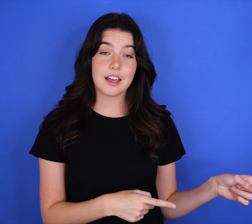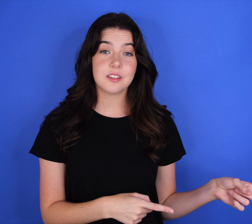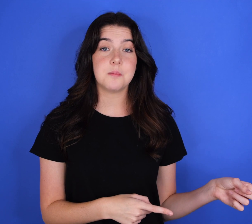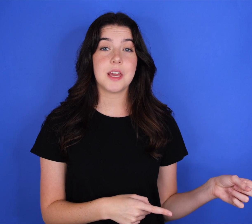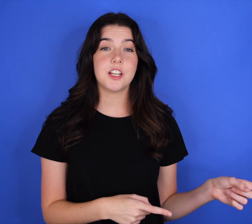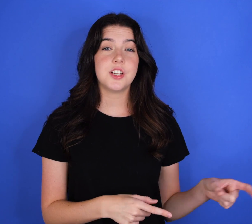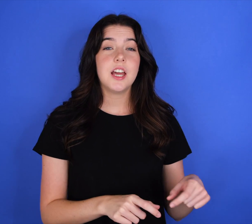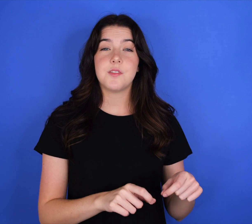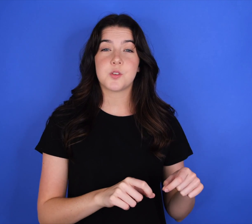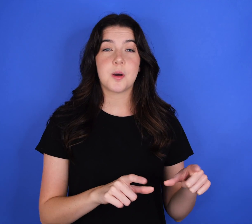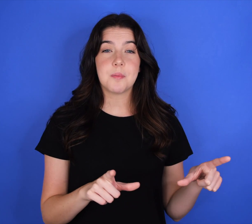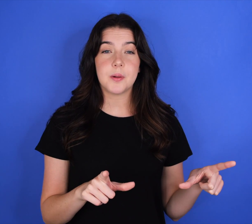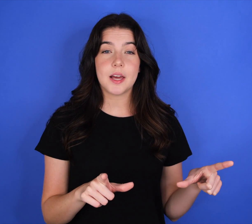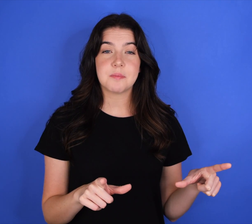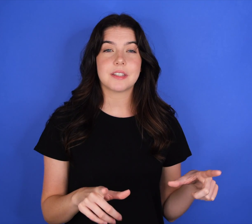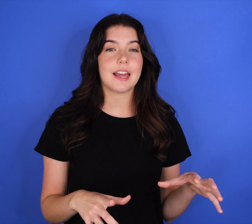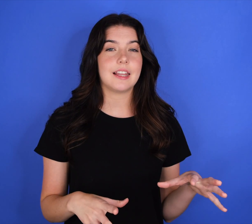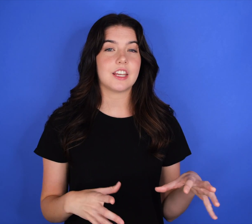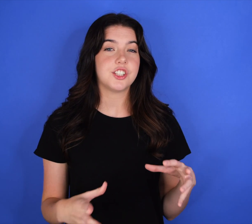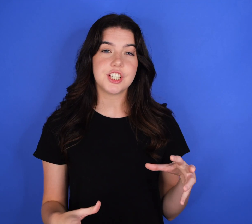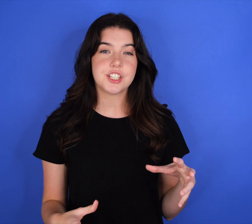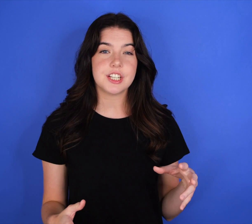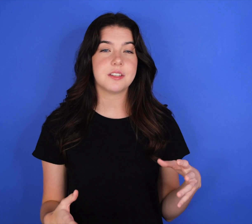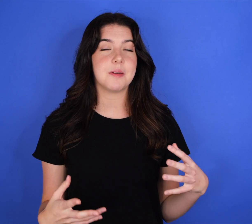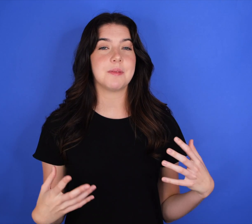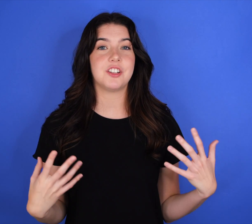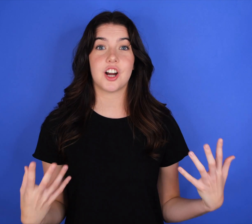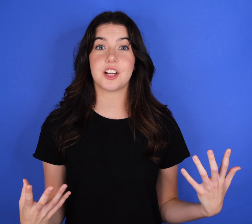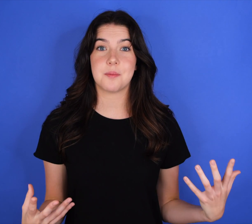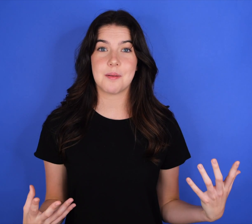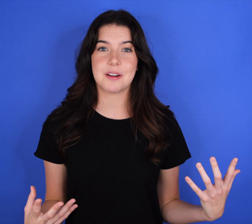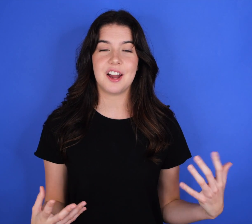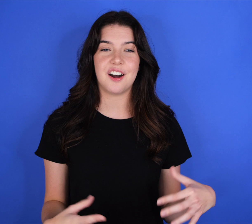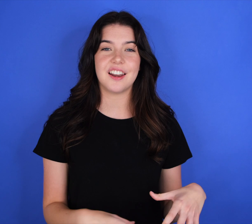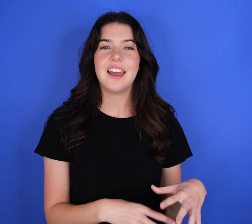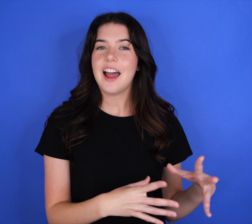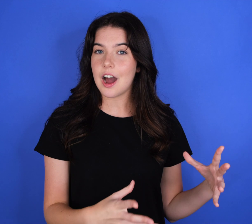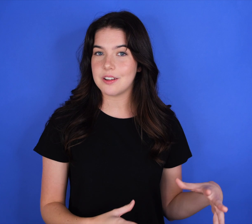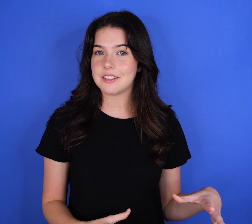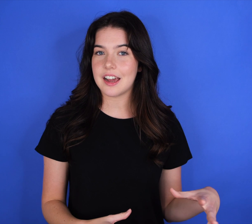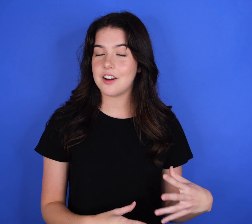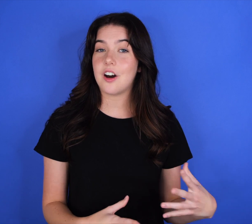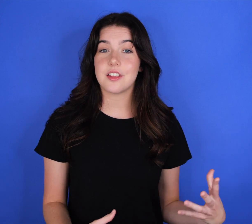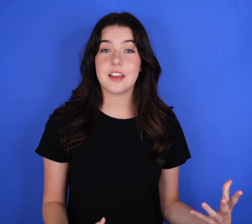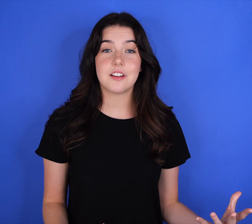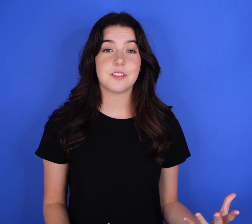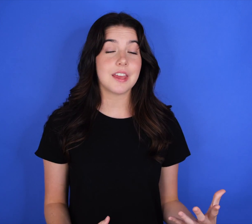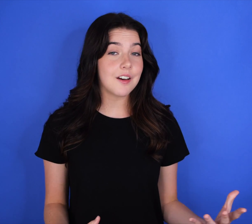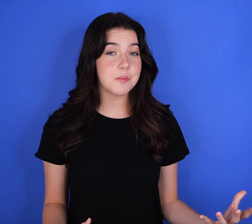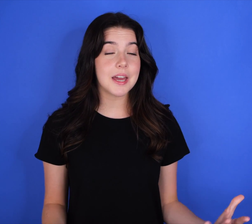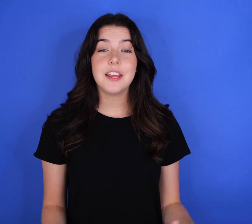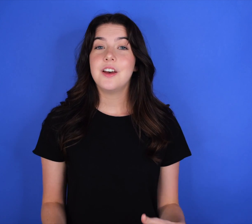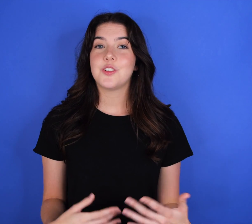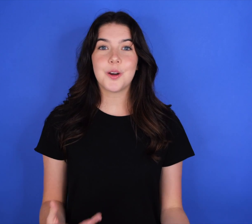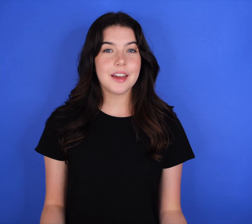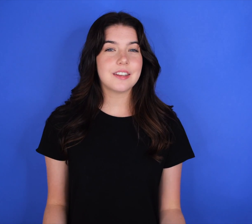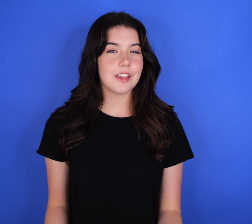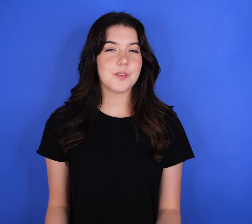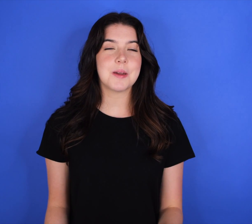lesson page. If you just want to pull up, it's kind of like a cheat sheet to maybe jog your memory on how to sign all the letters of the alphabet. So go ahead and take a few minutes to